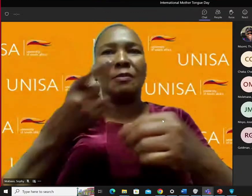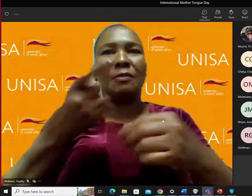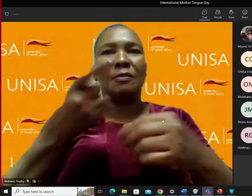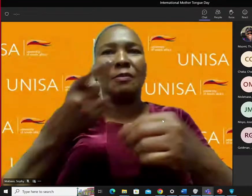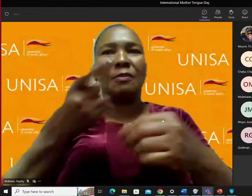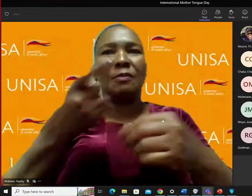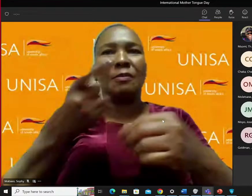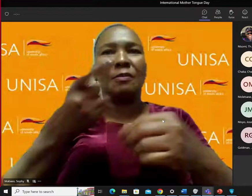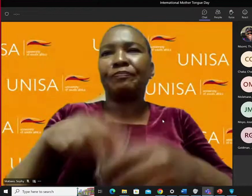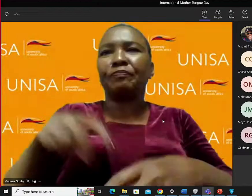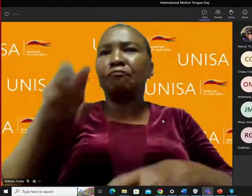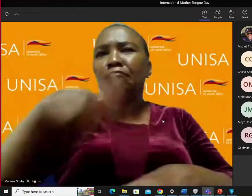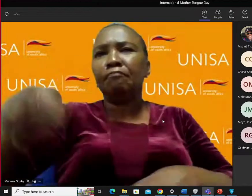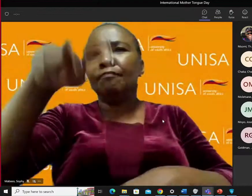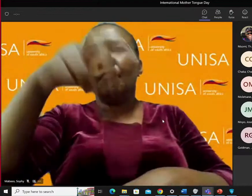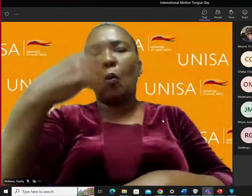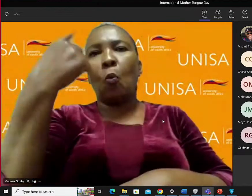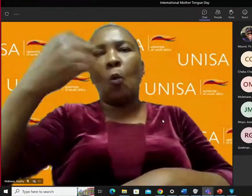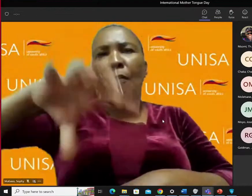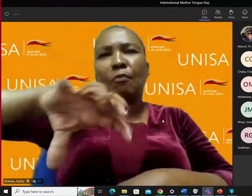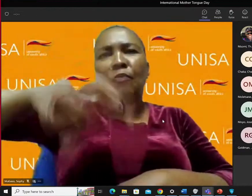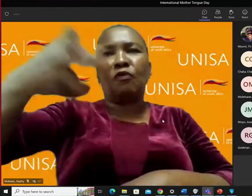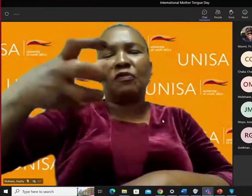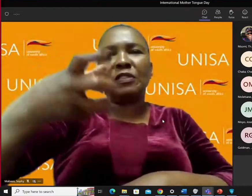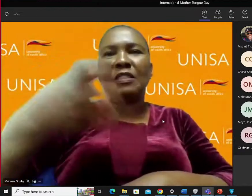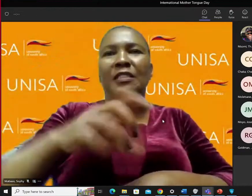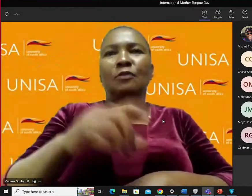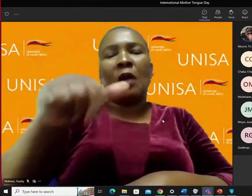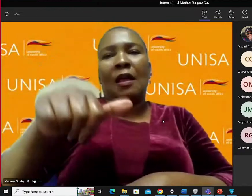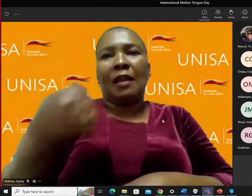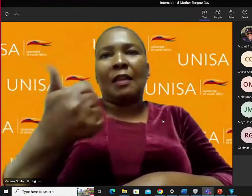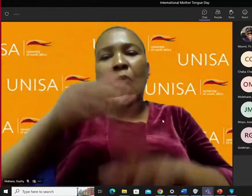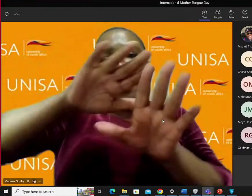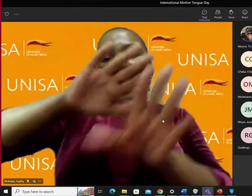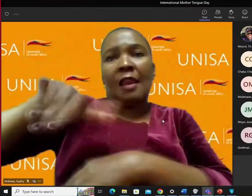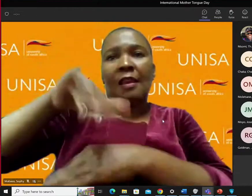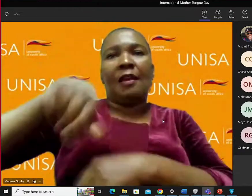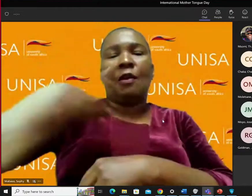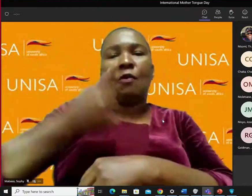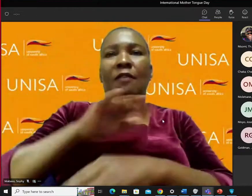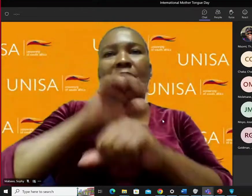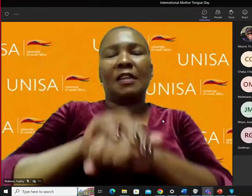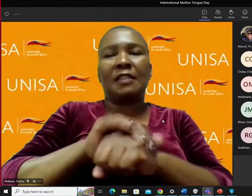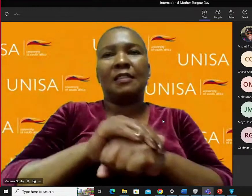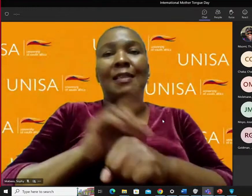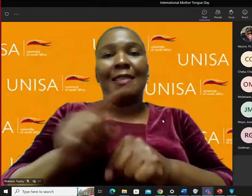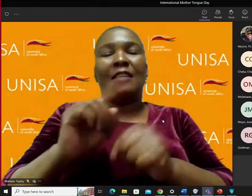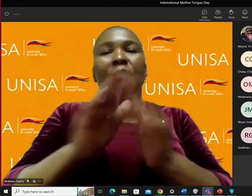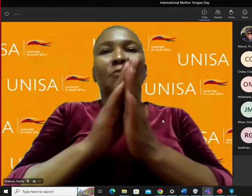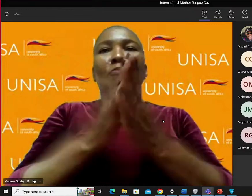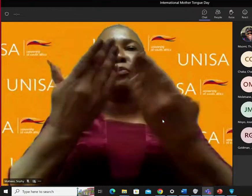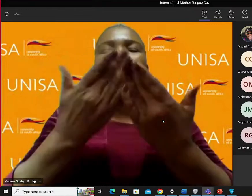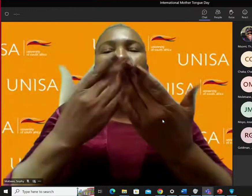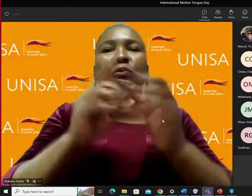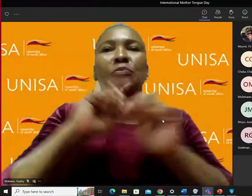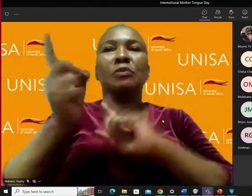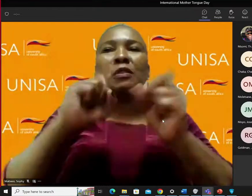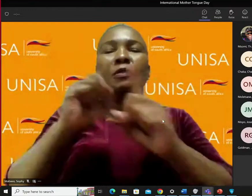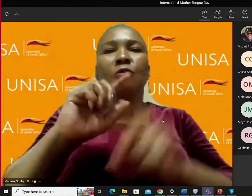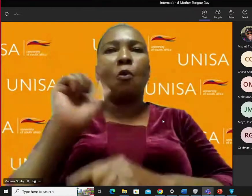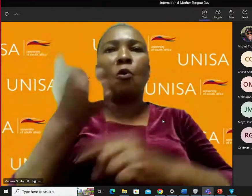one province to another and we leave our friends behind. And so this book speaks to saying all the ways to